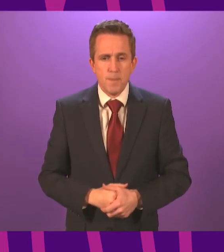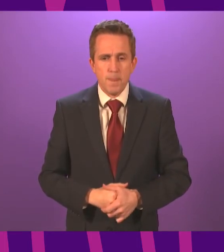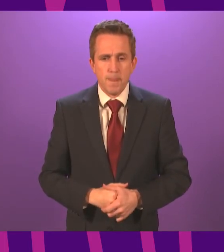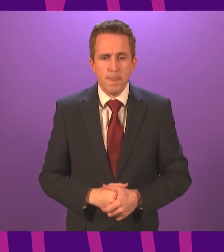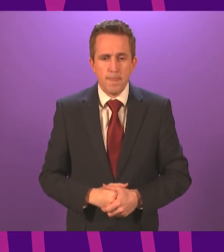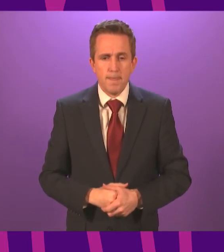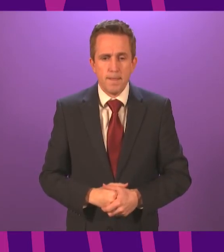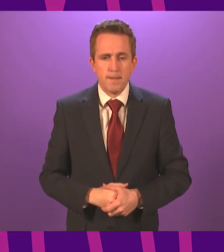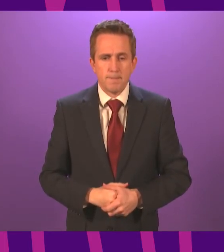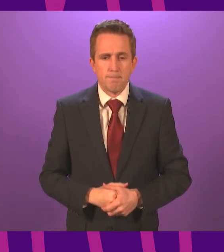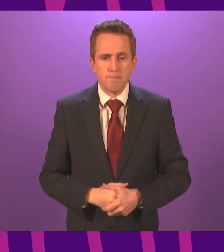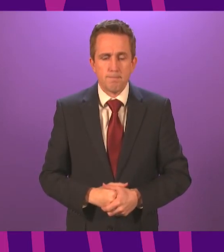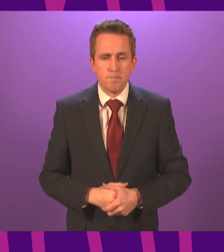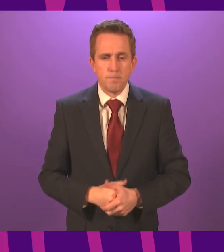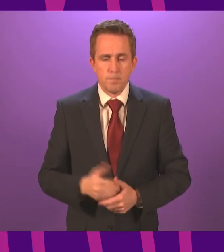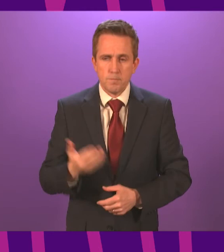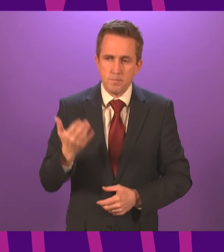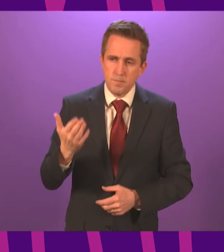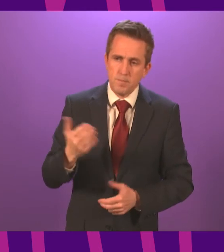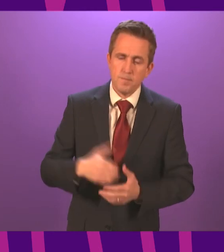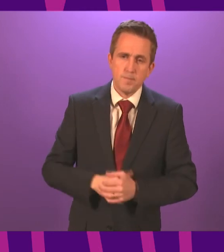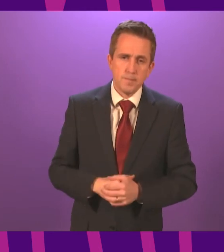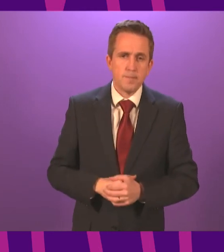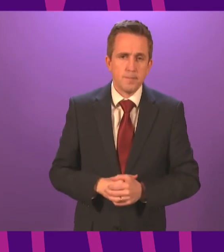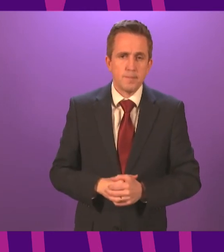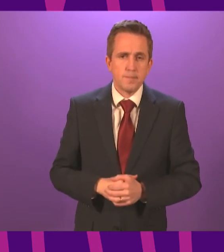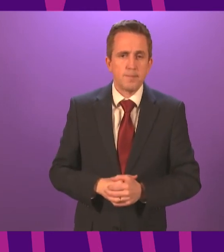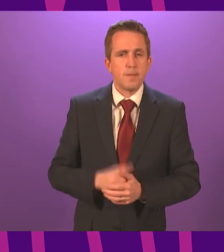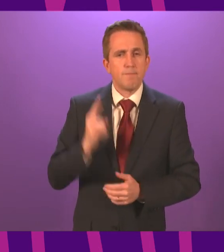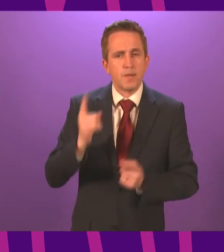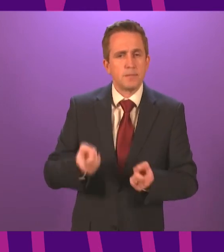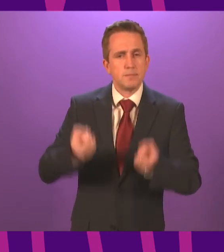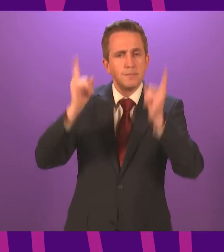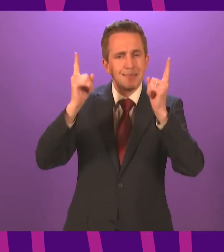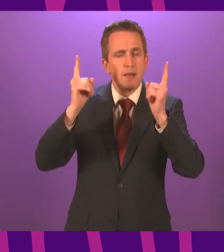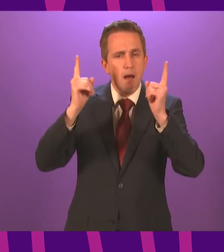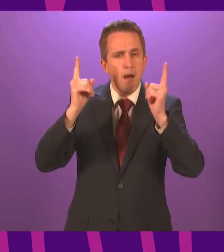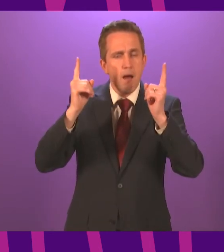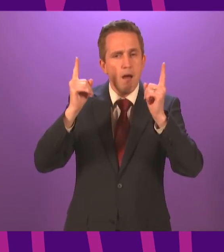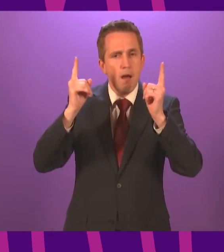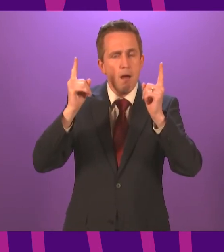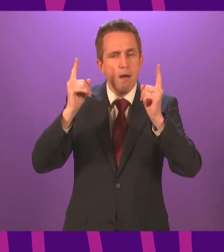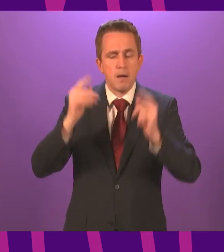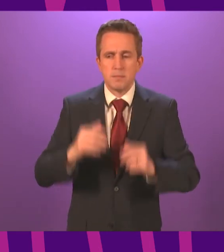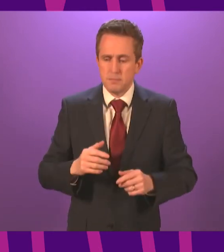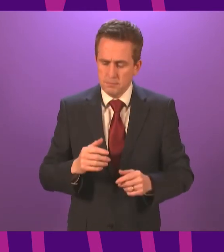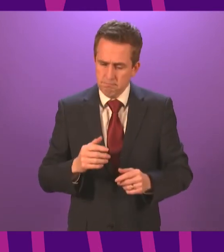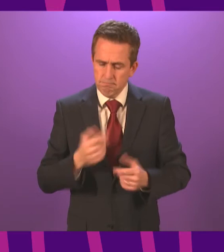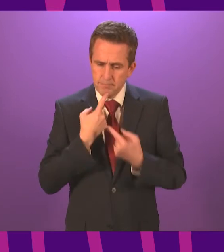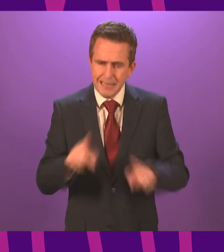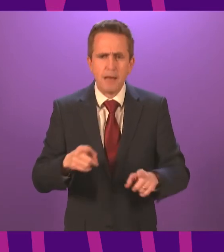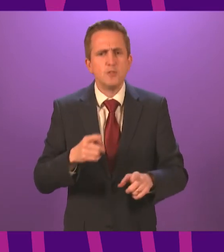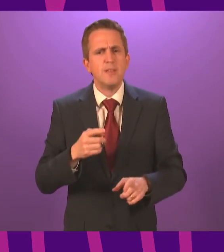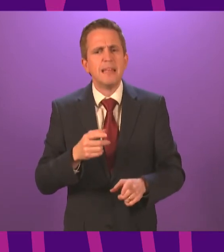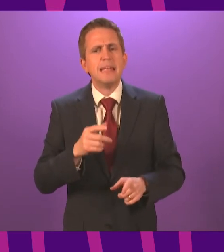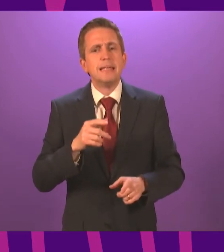Thank you, Presiding Officer. In her statement yesterday, the First Minister noted that Scotland's COVID death toll is likely